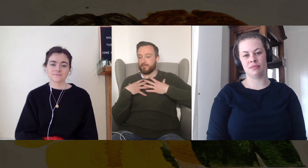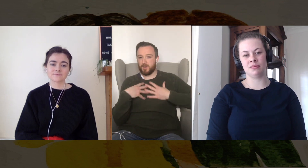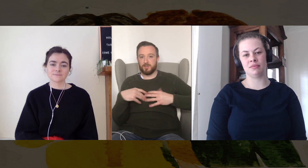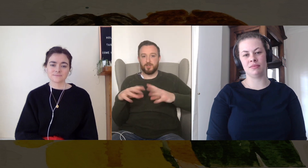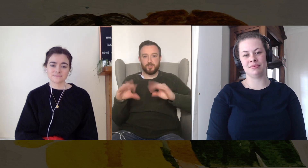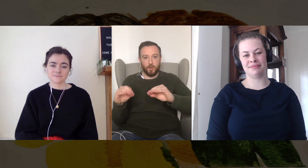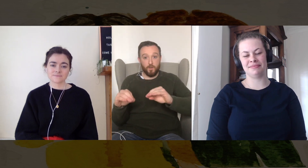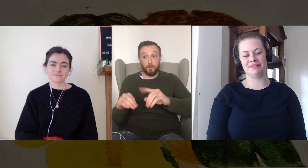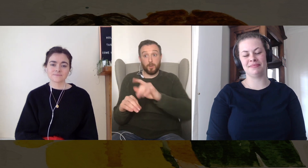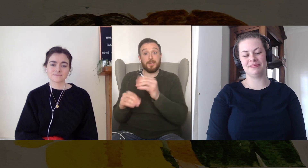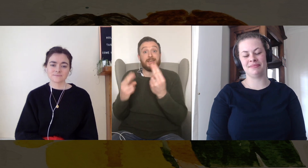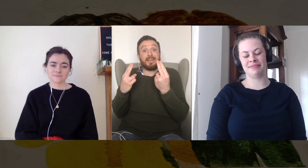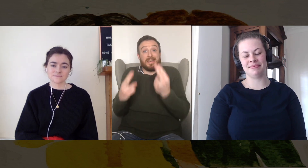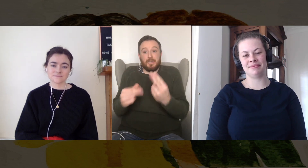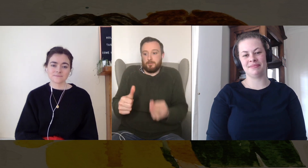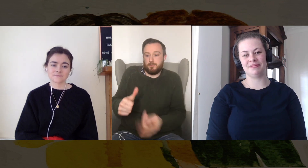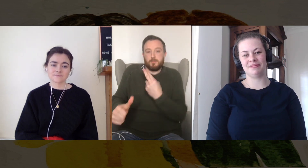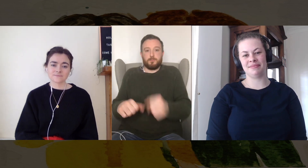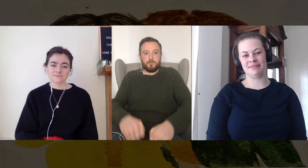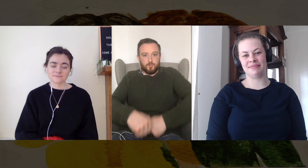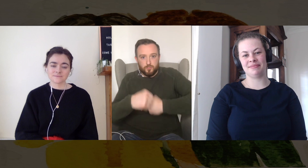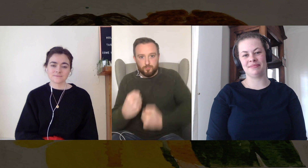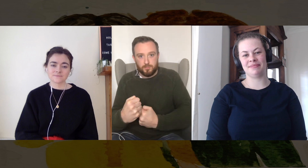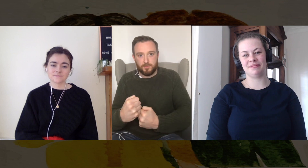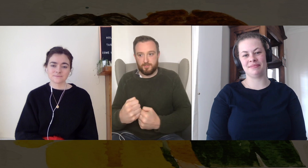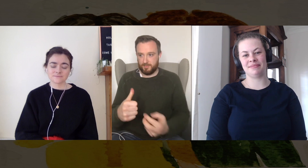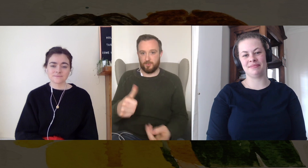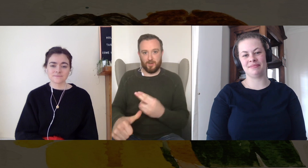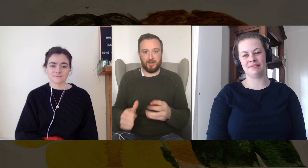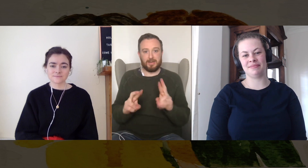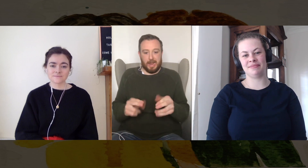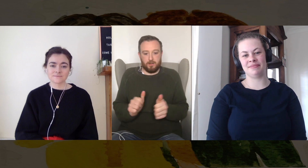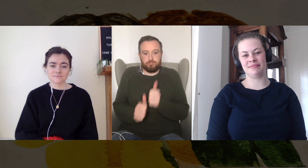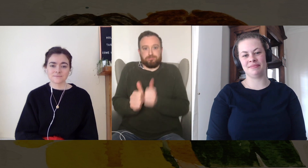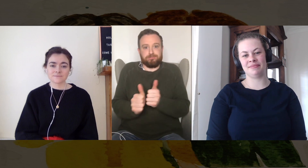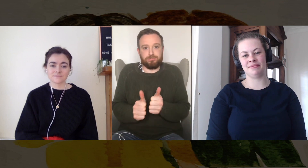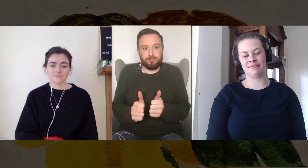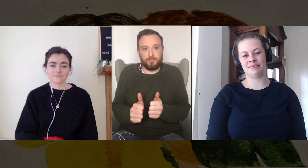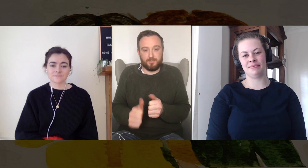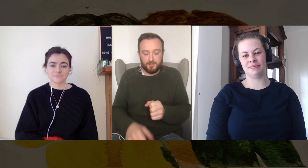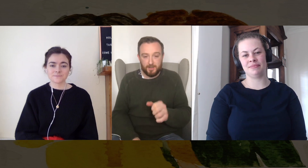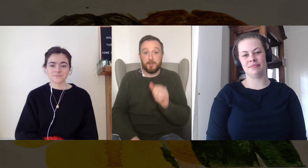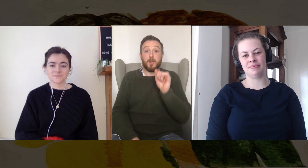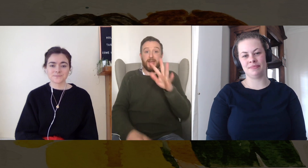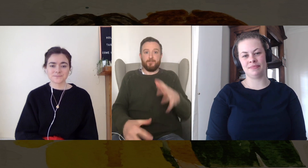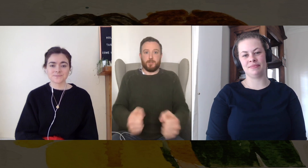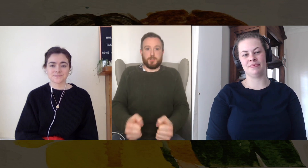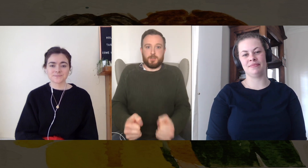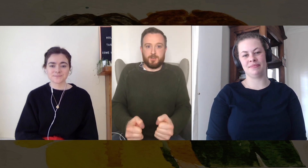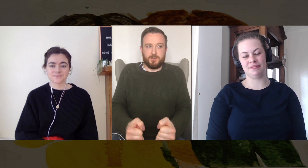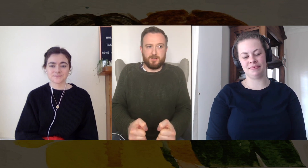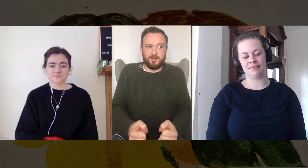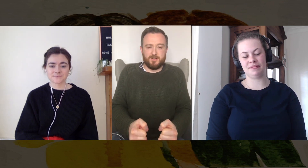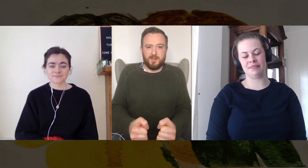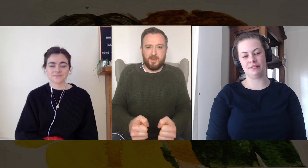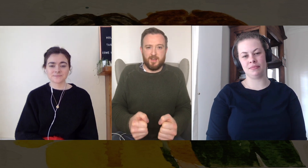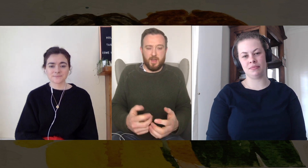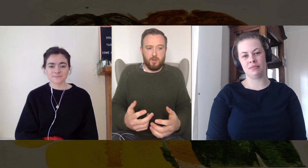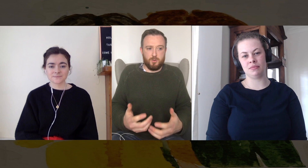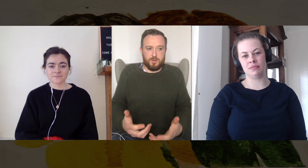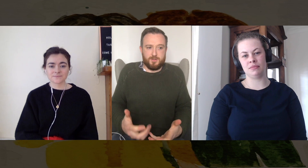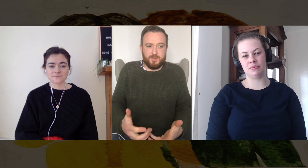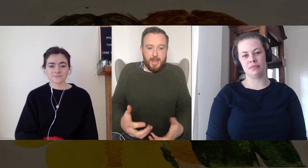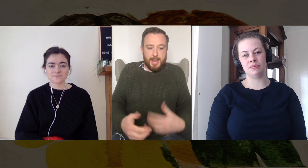tension. Yeah. And then Phil's sitting over here resting in his bones, chilled out, calm, peaceful, clean